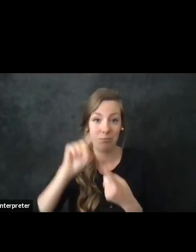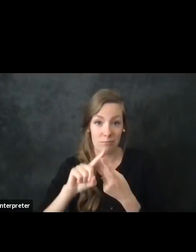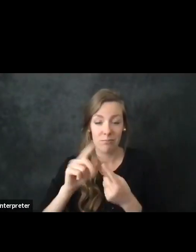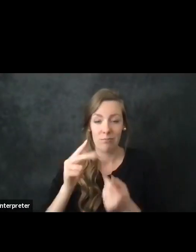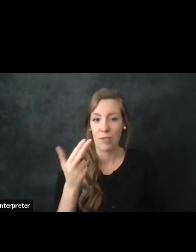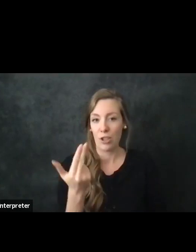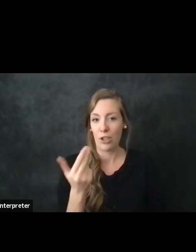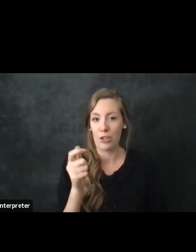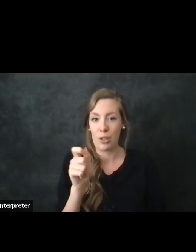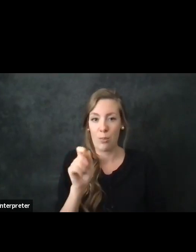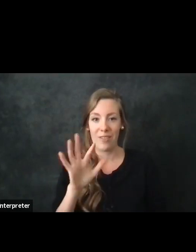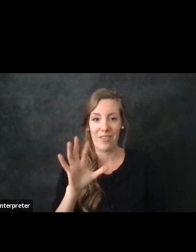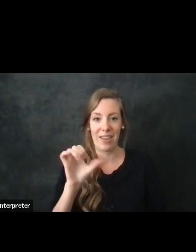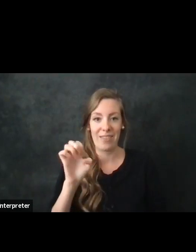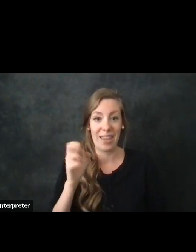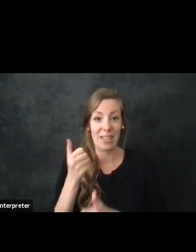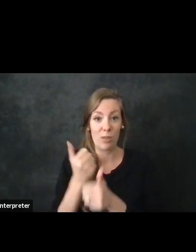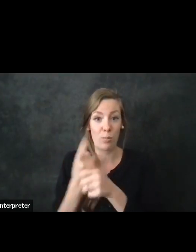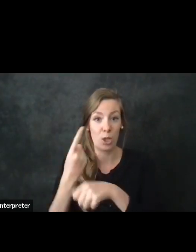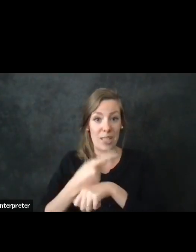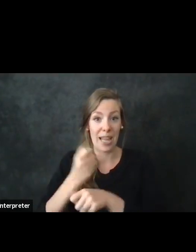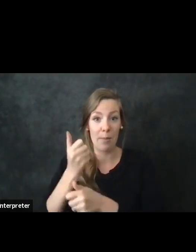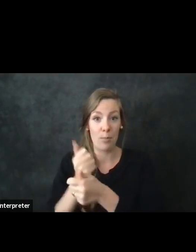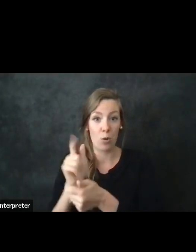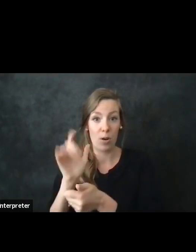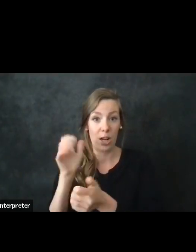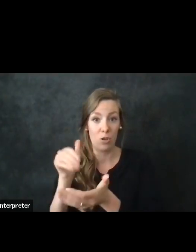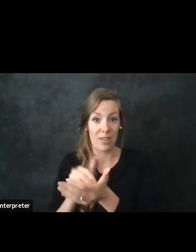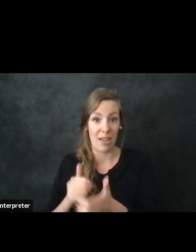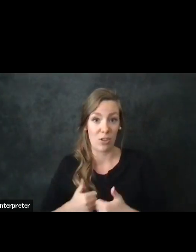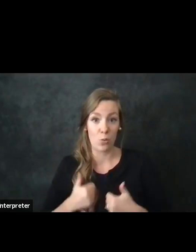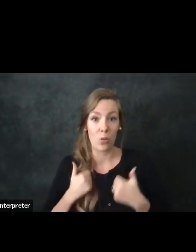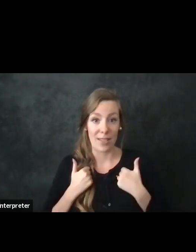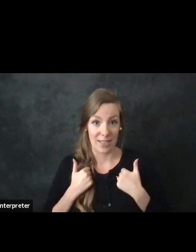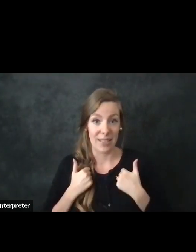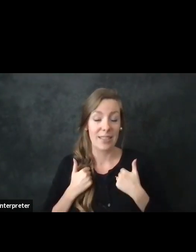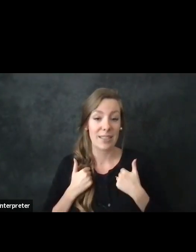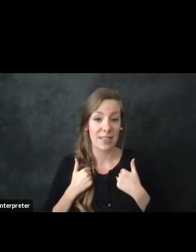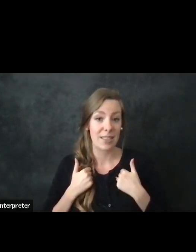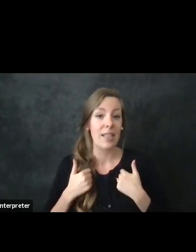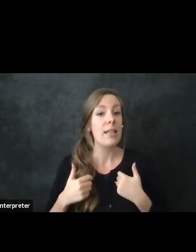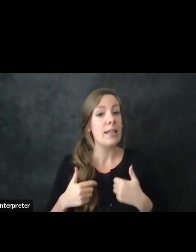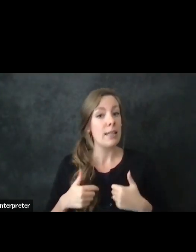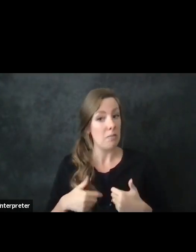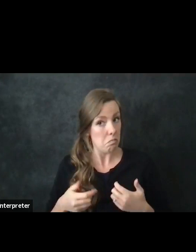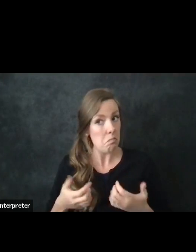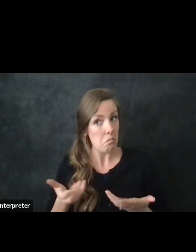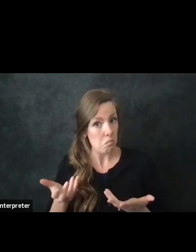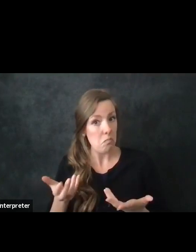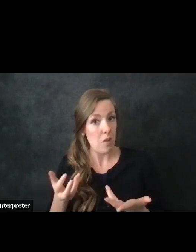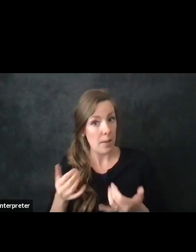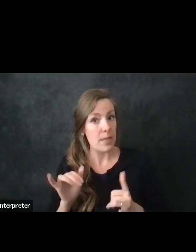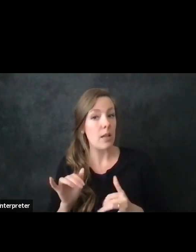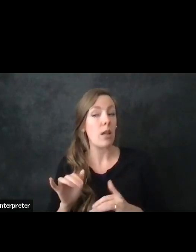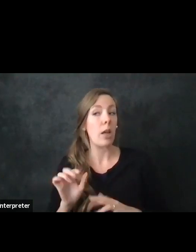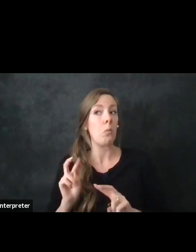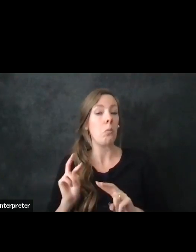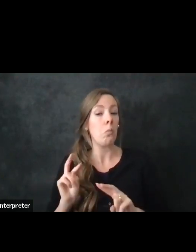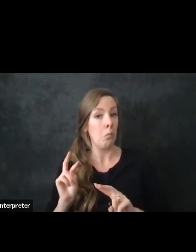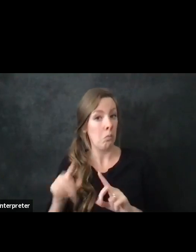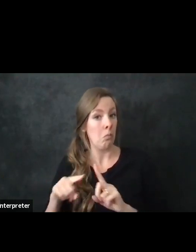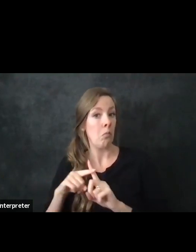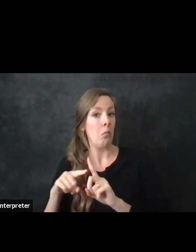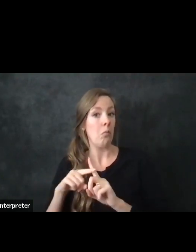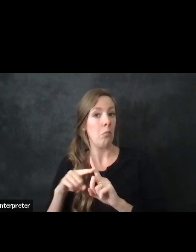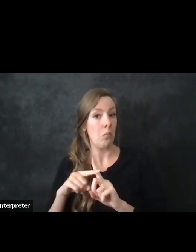13.5 cases per day for 100,000 residents. I am cautiously optimistic that the worst of the Delta surge